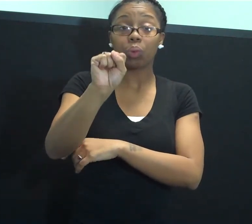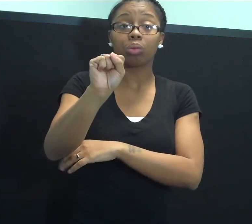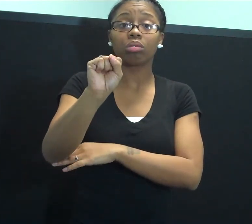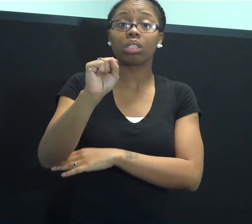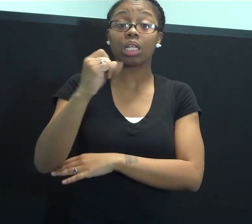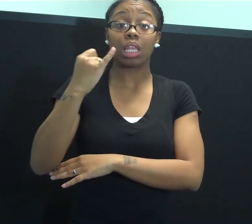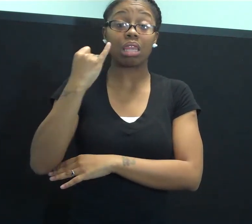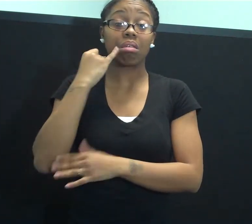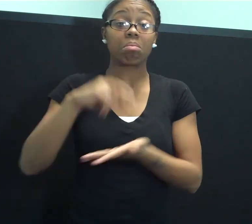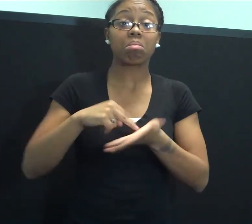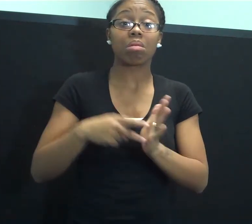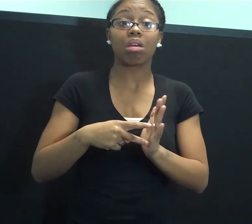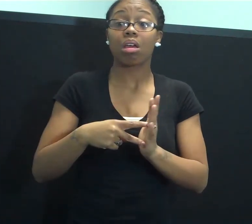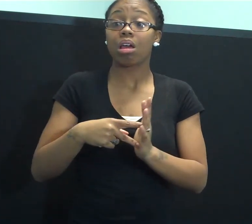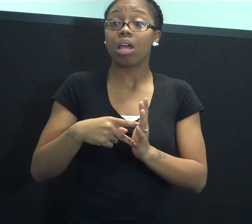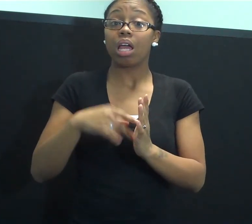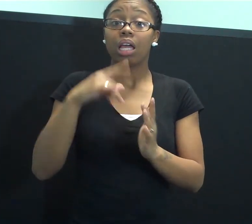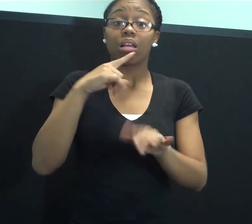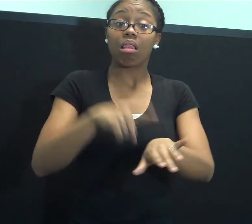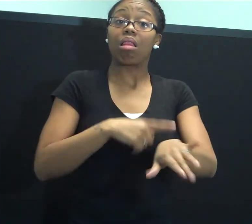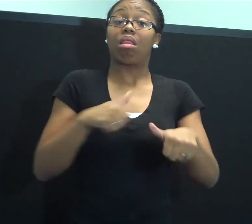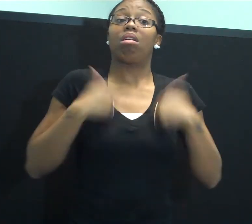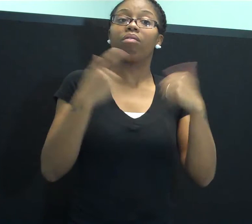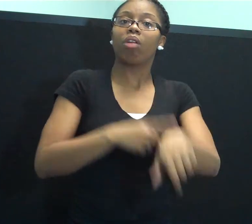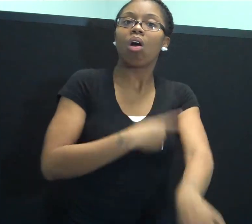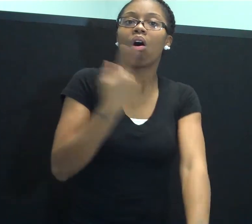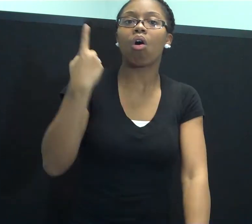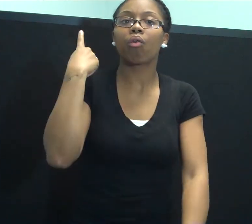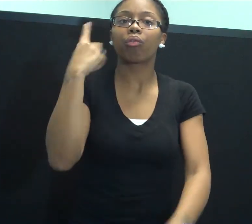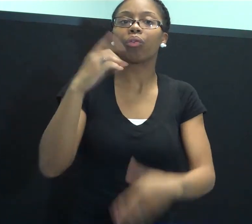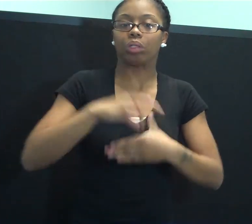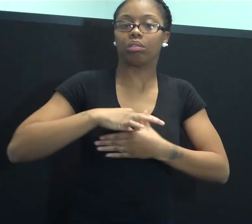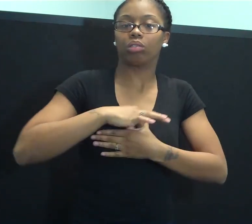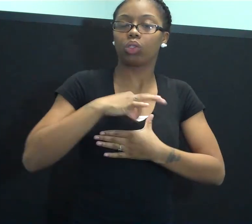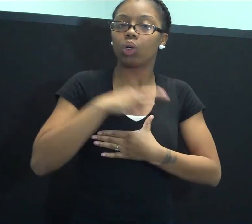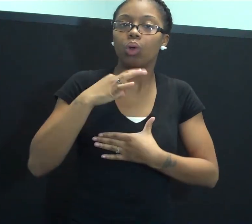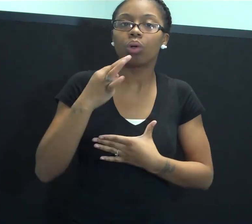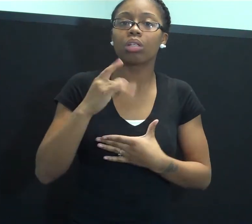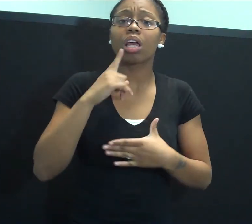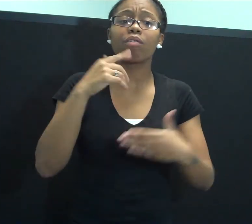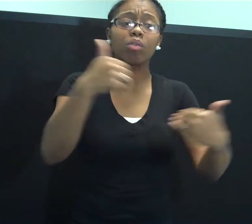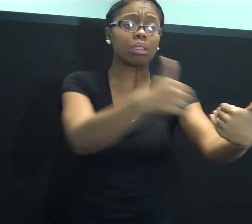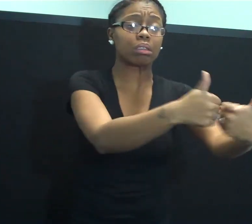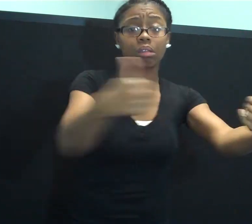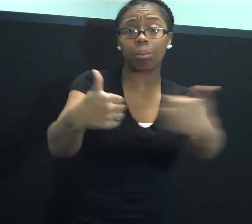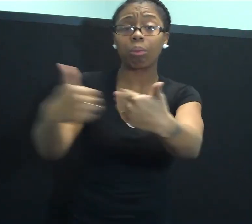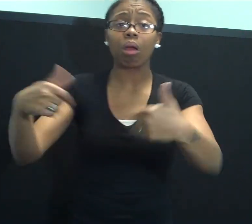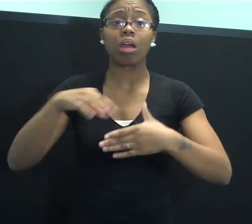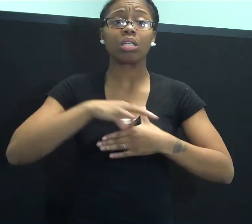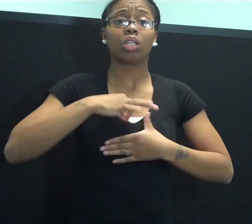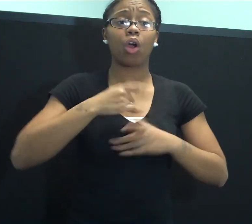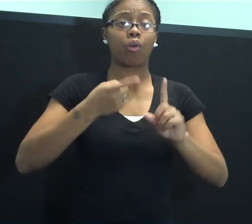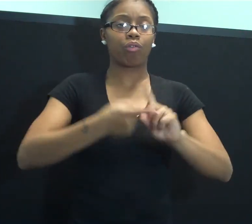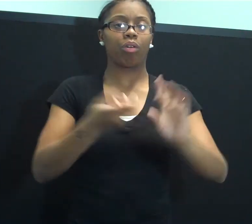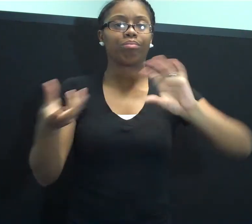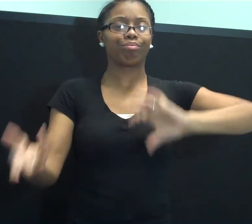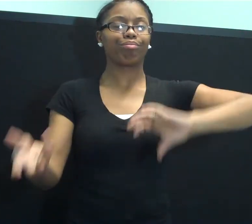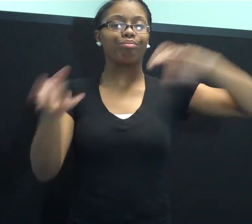nature of the immortal soul and finding some way to separate that soul from the confusion of